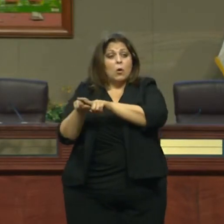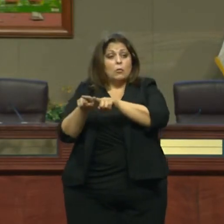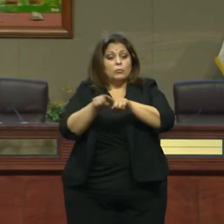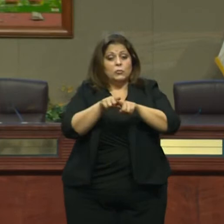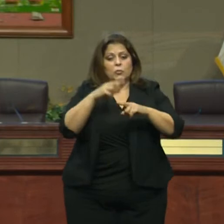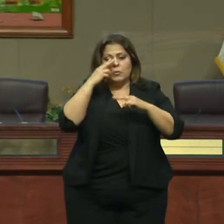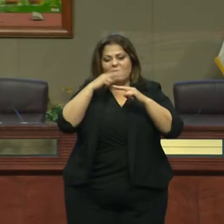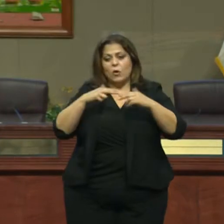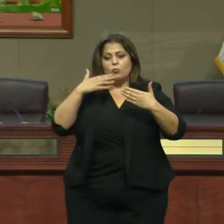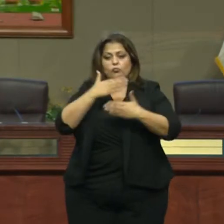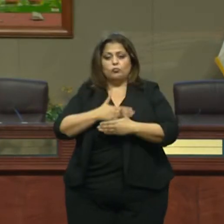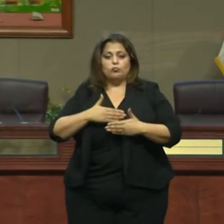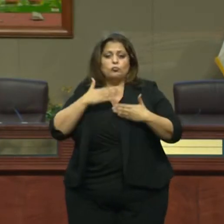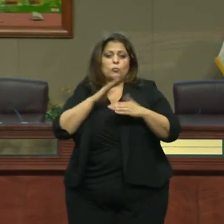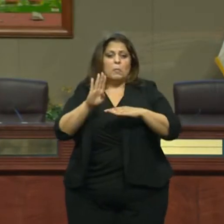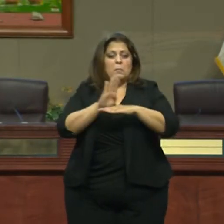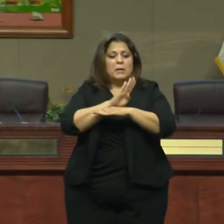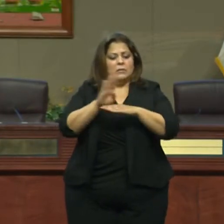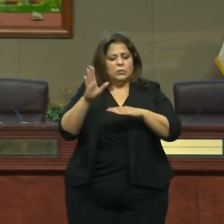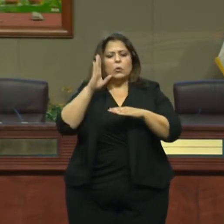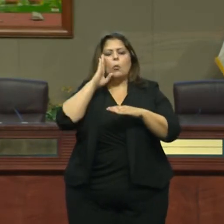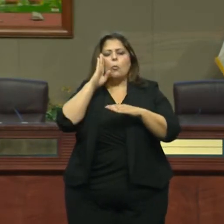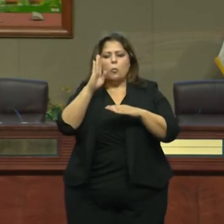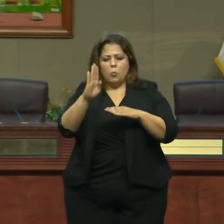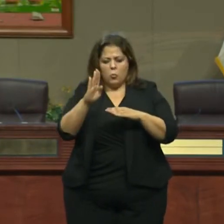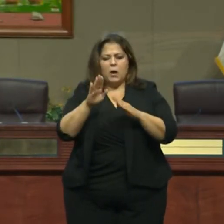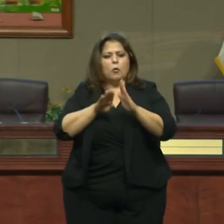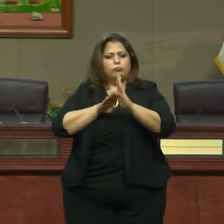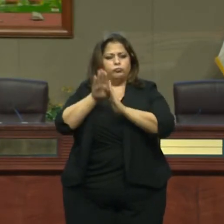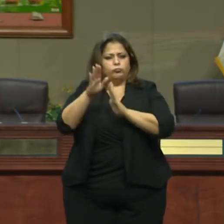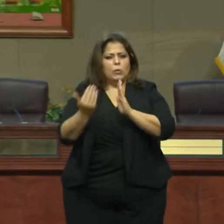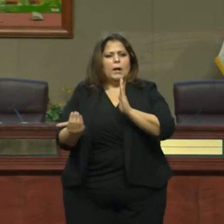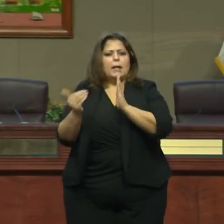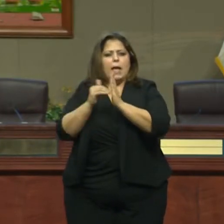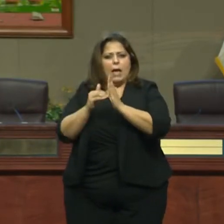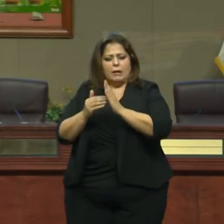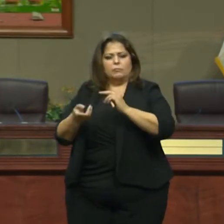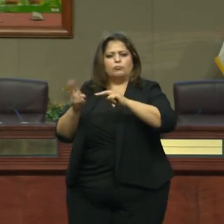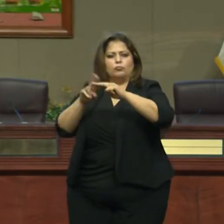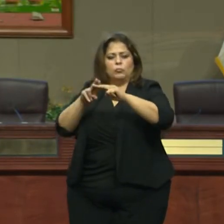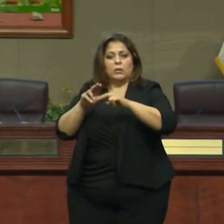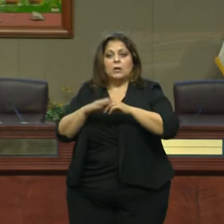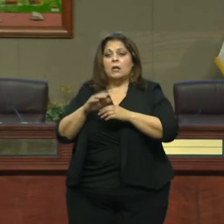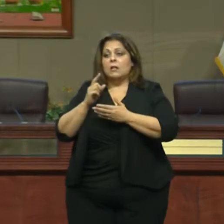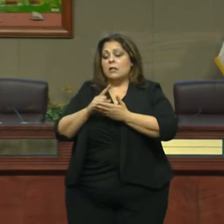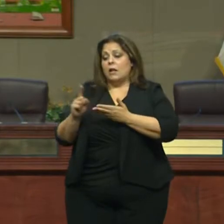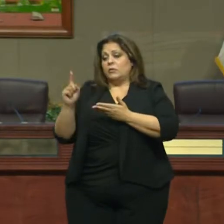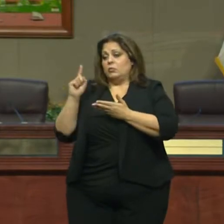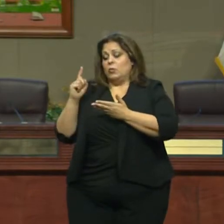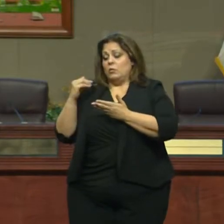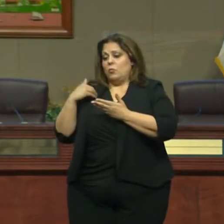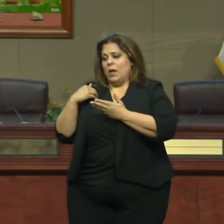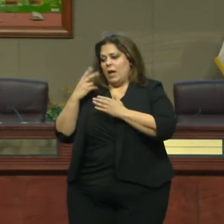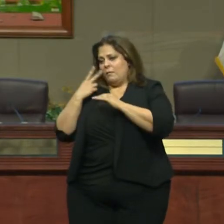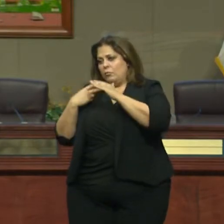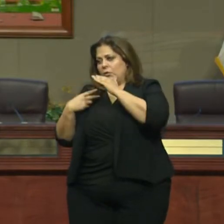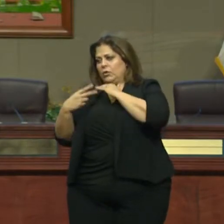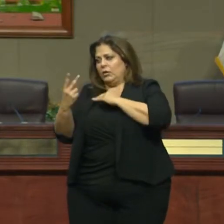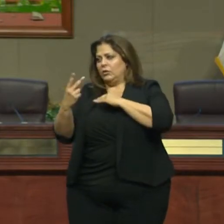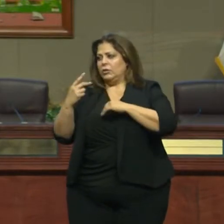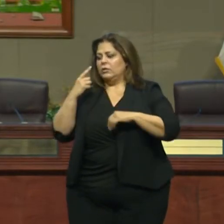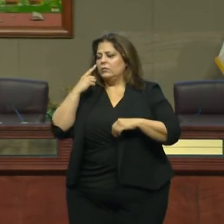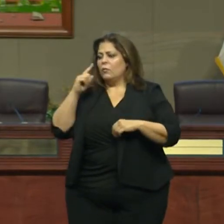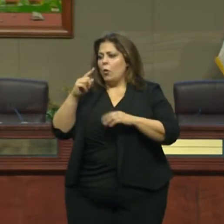return. Visit Orlando did their projections a week or so ago, and from their projections, based